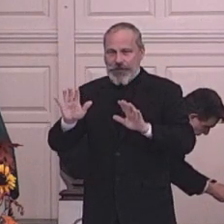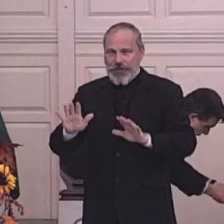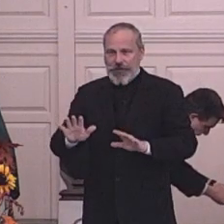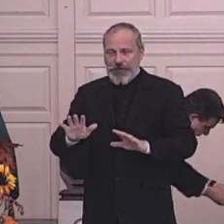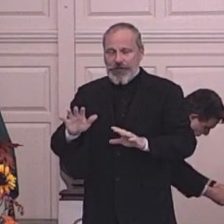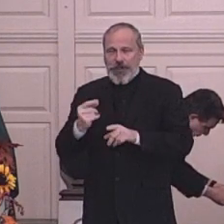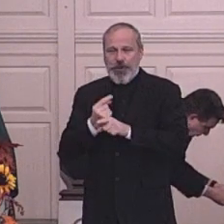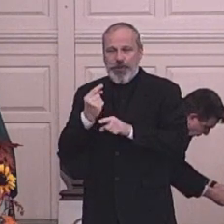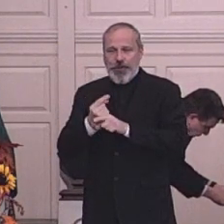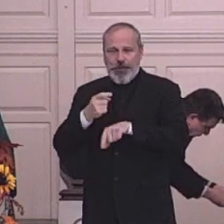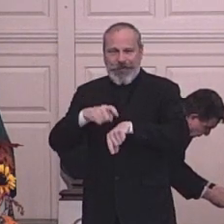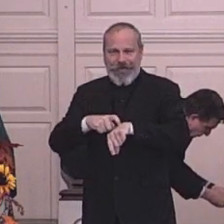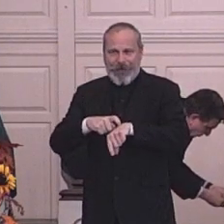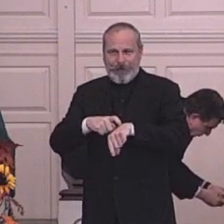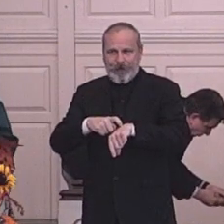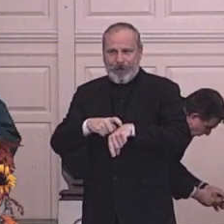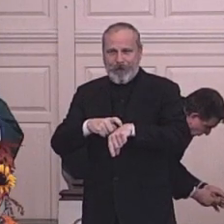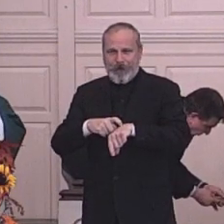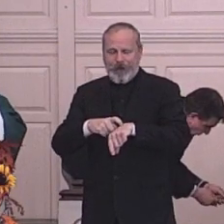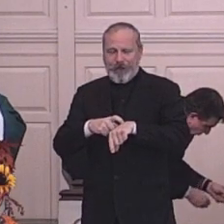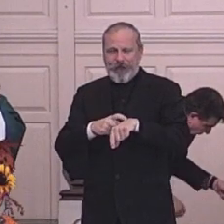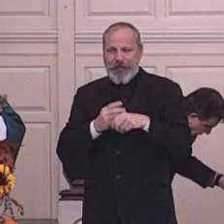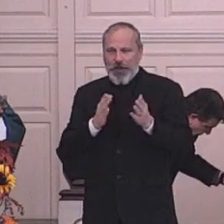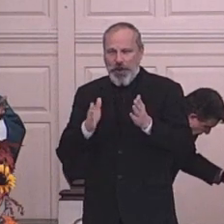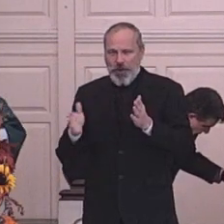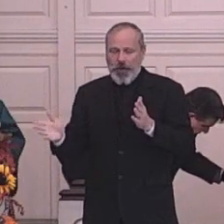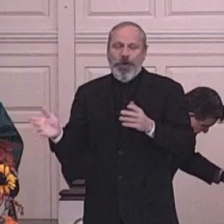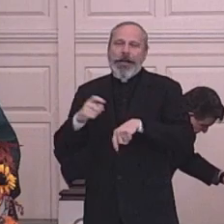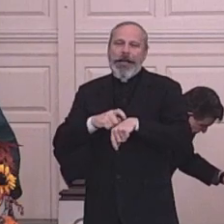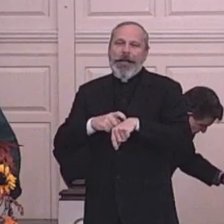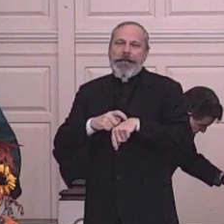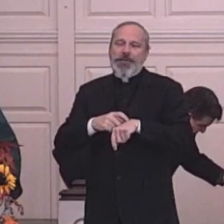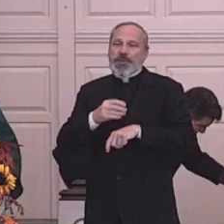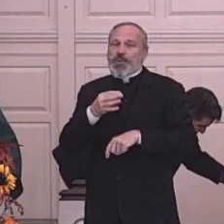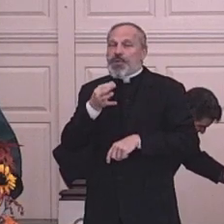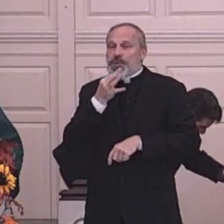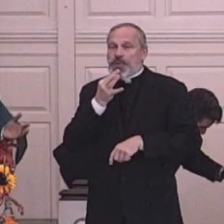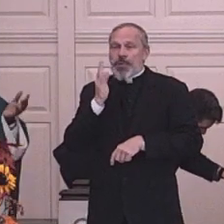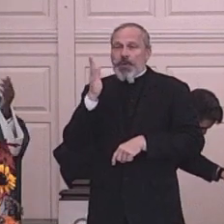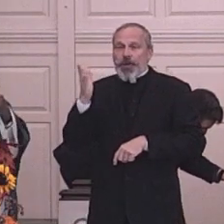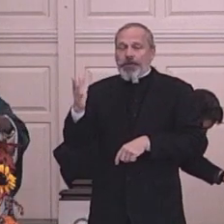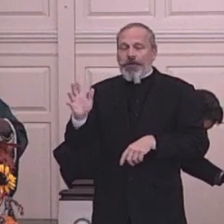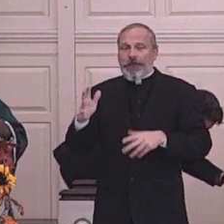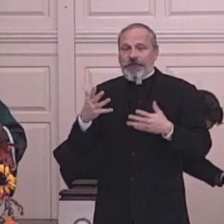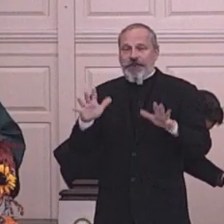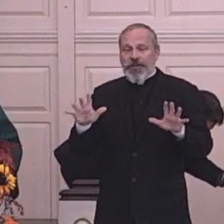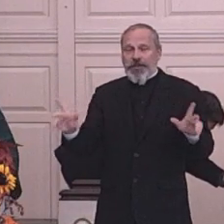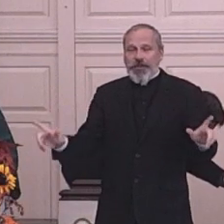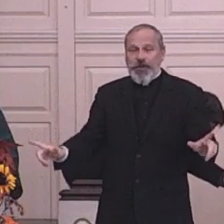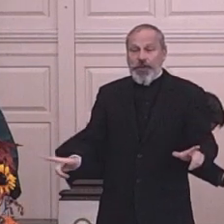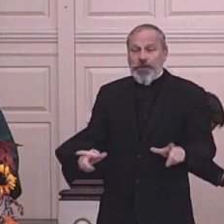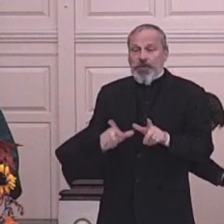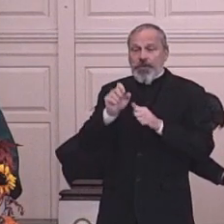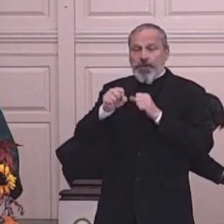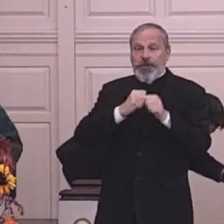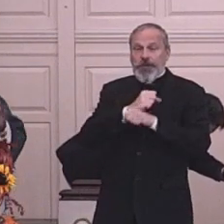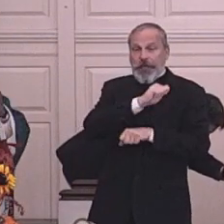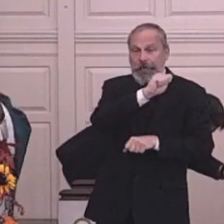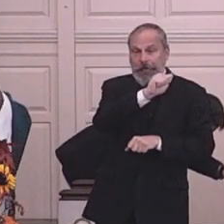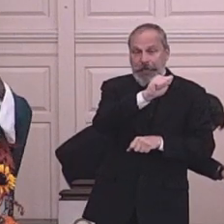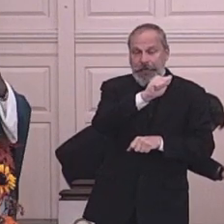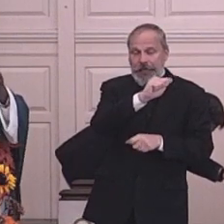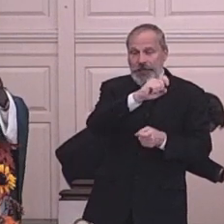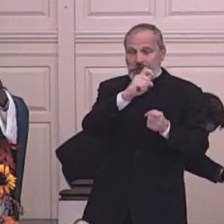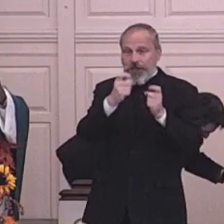in ordinary time. We are soon concluding liturgical year A, and we shall go to liturgical year B.